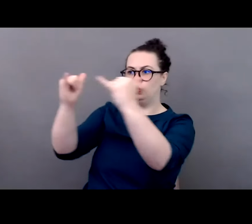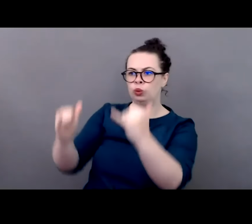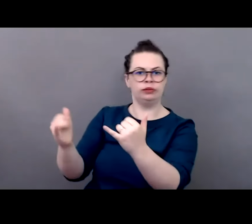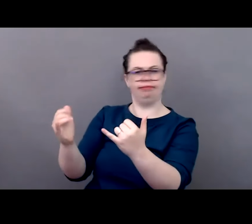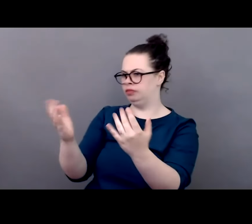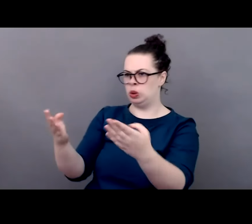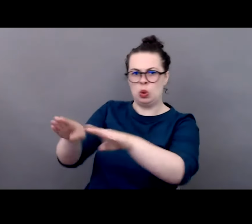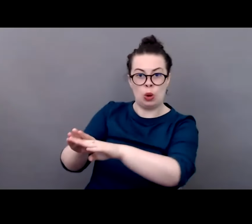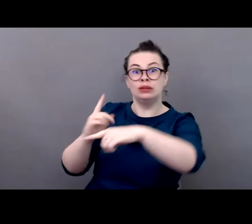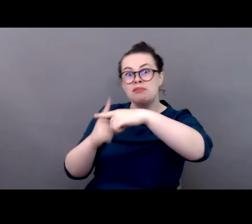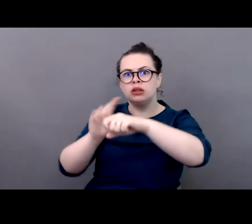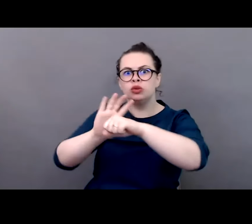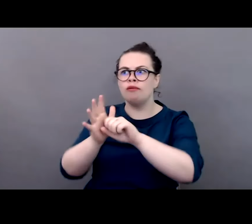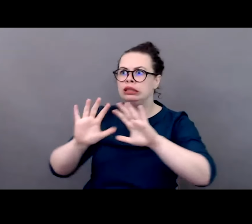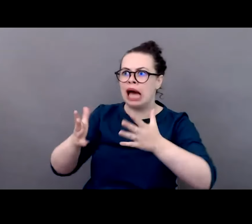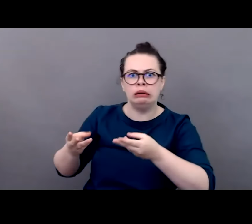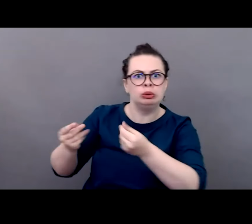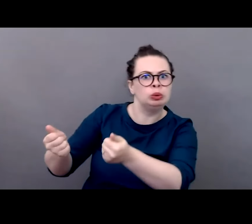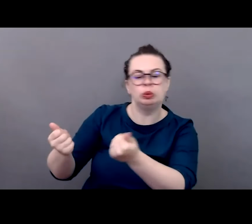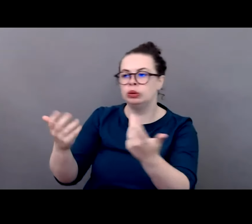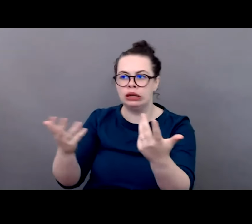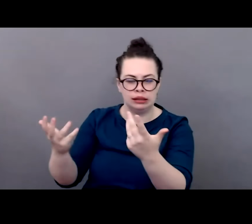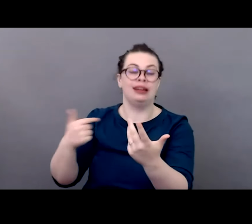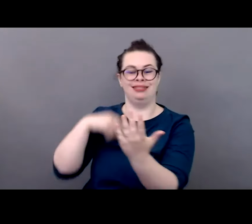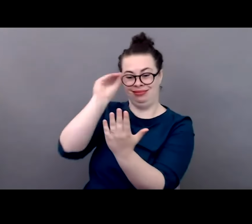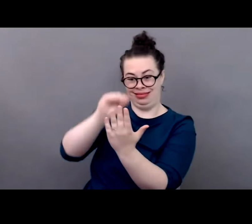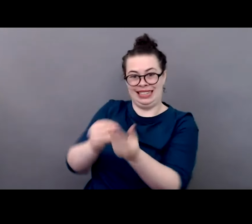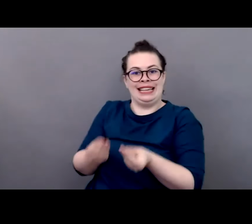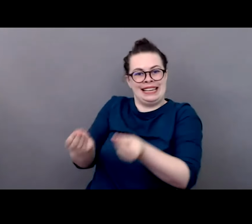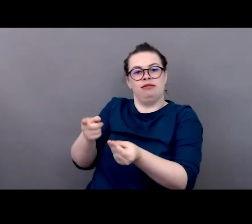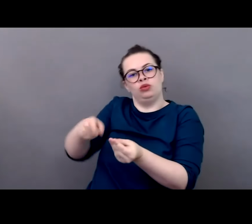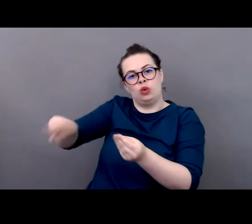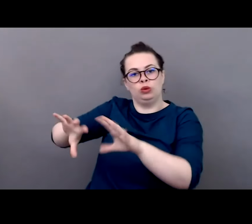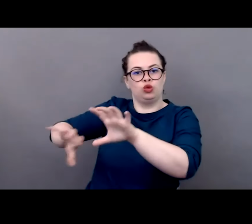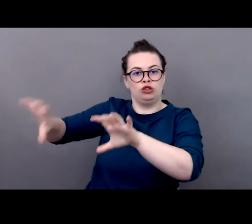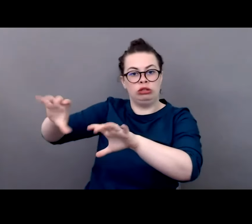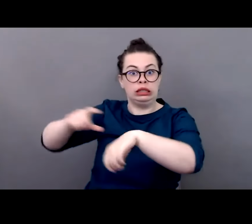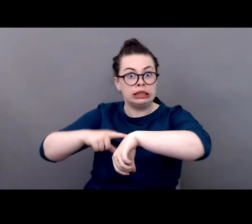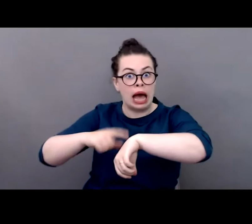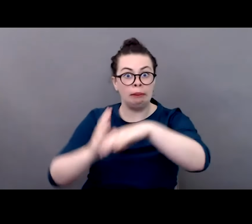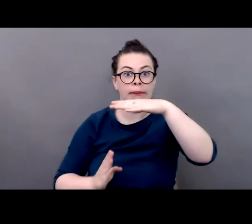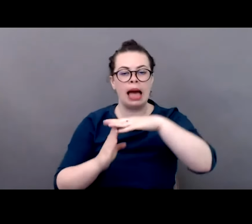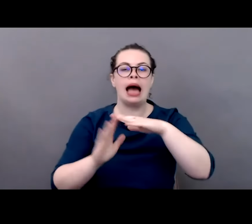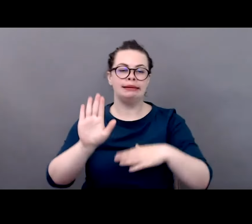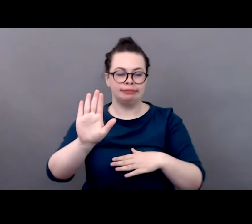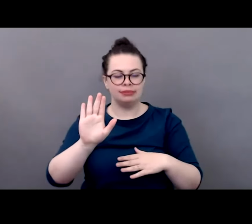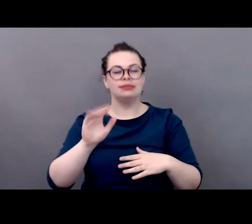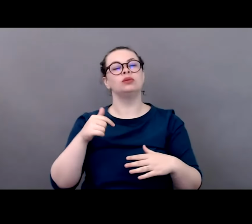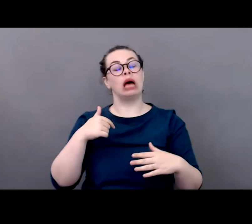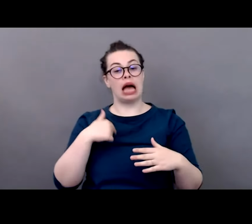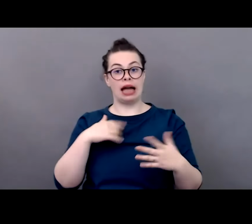pandemic. So I see my time is out now. So for conclusion, I want to emphasize that